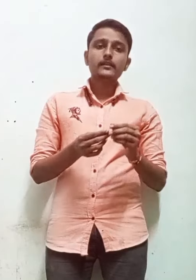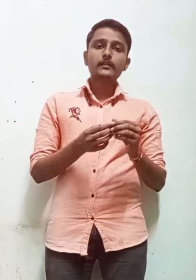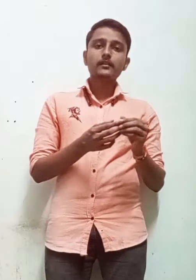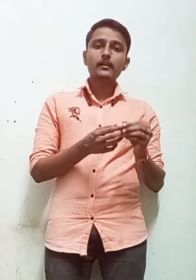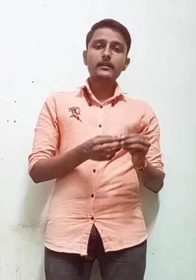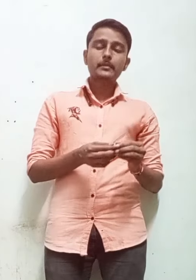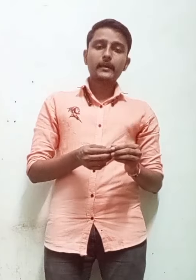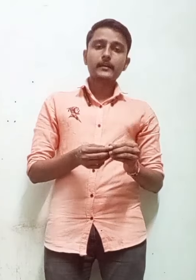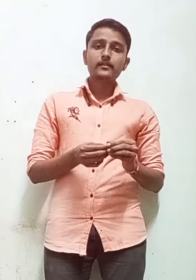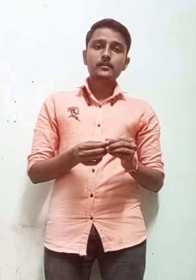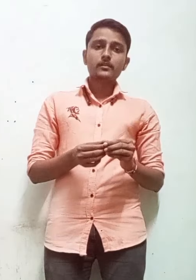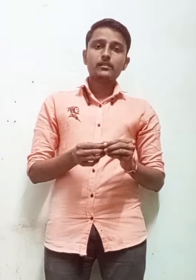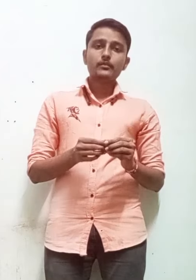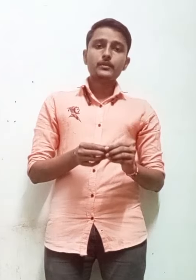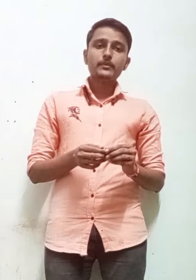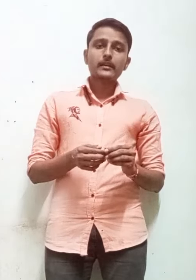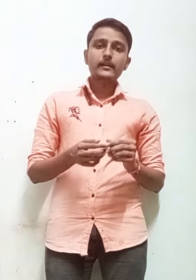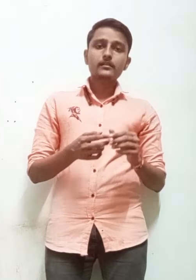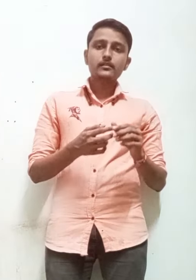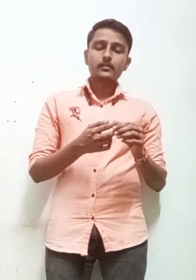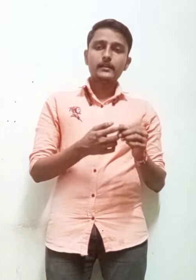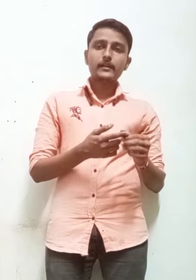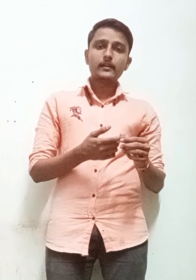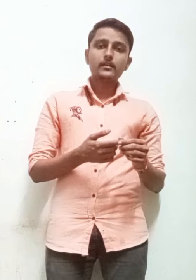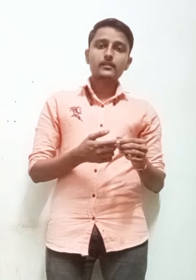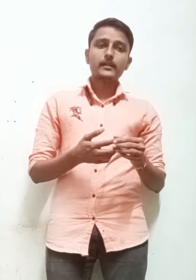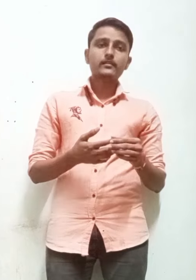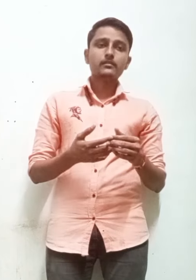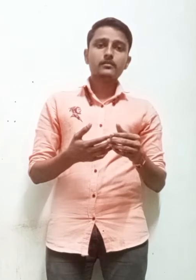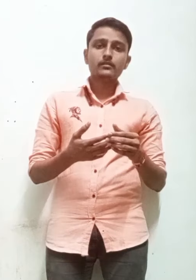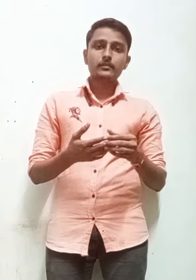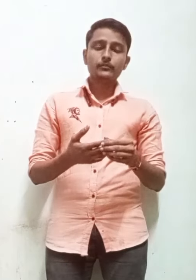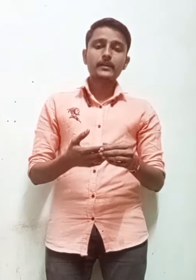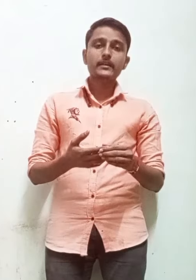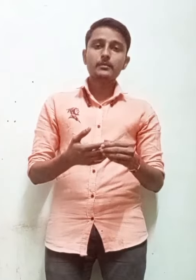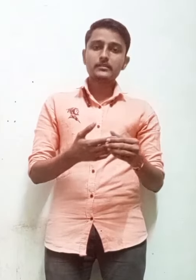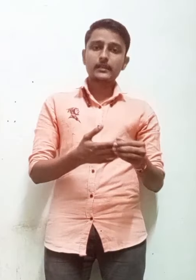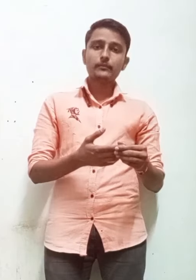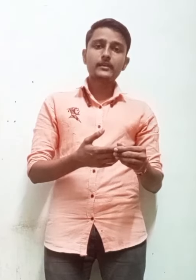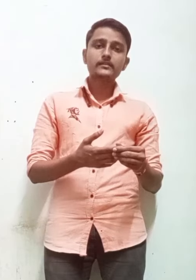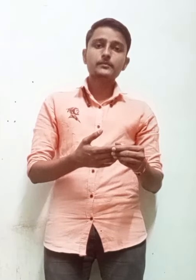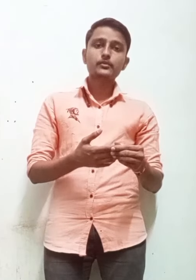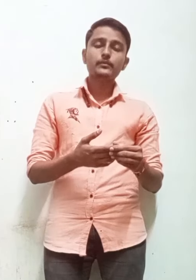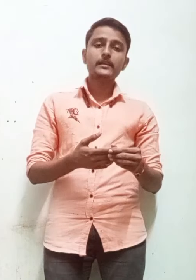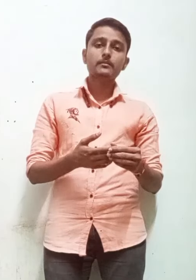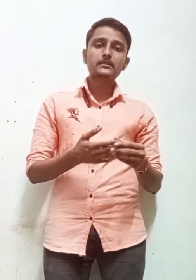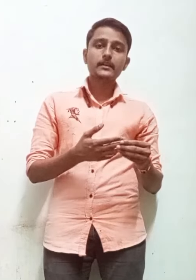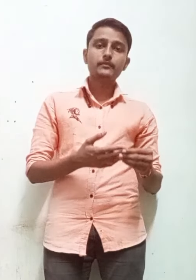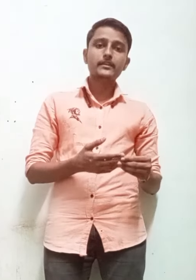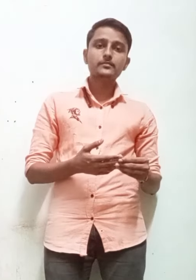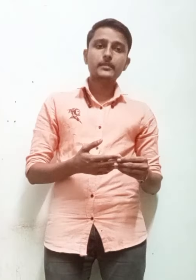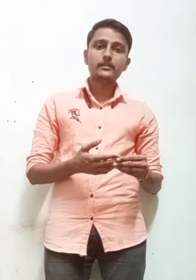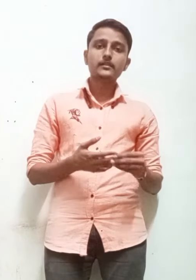in curly bracket we will write data like various types of variables and various methods.